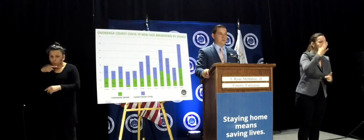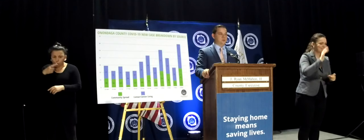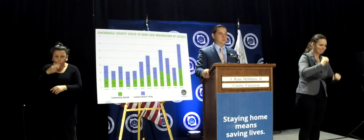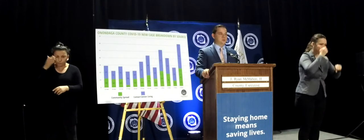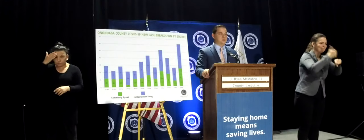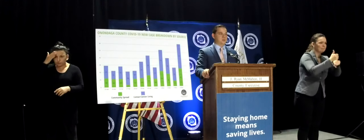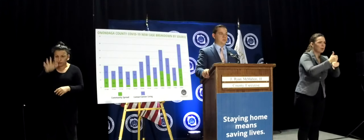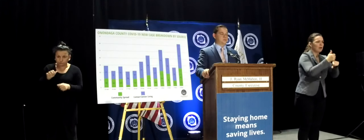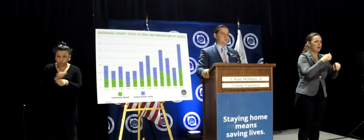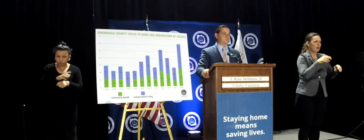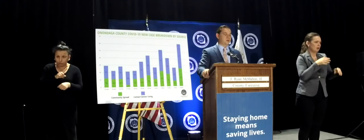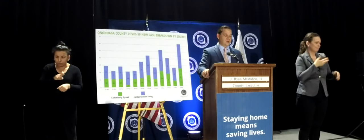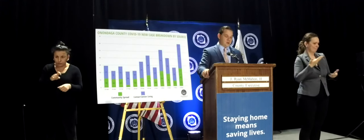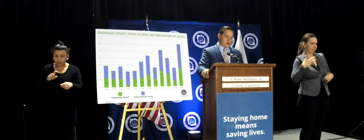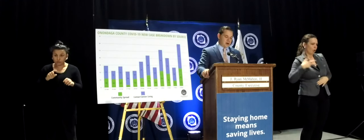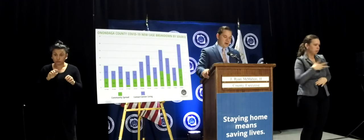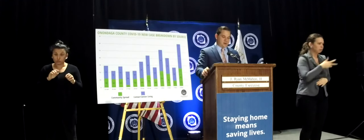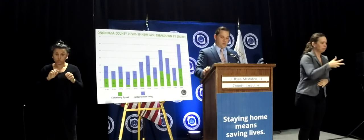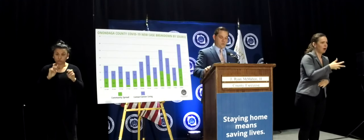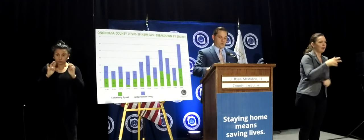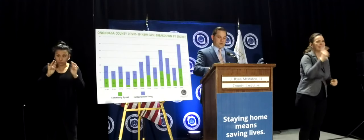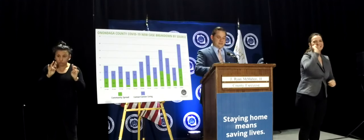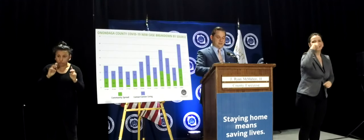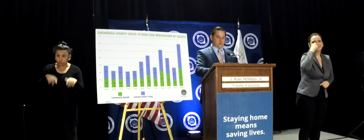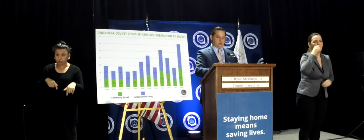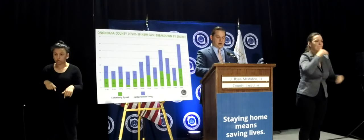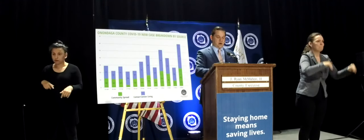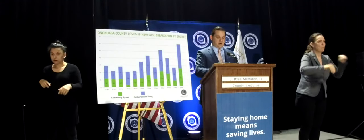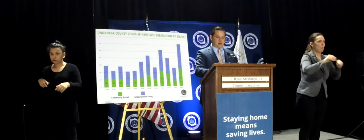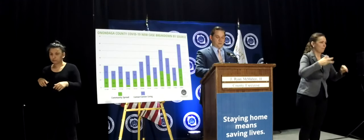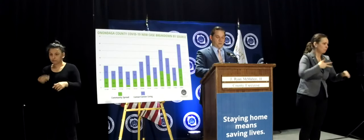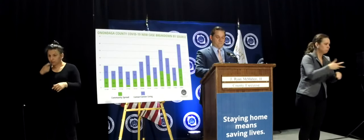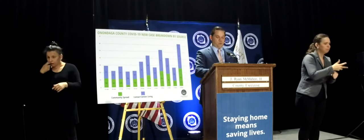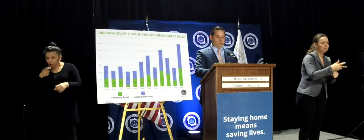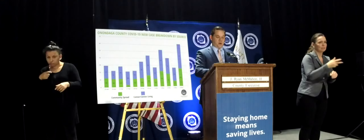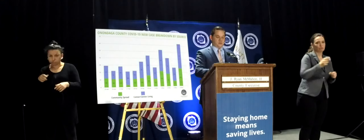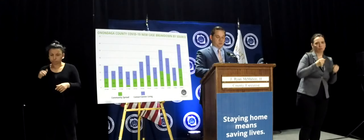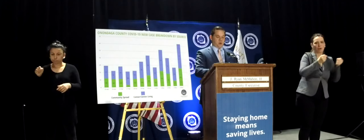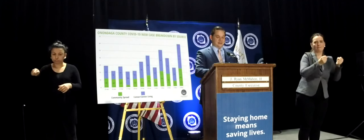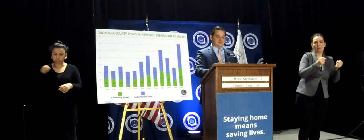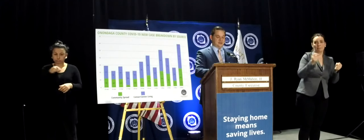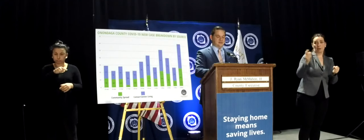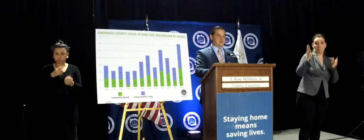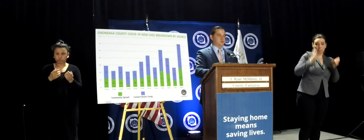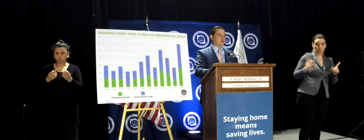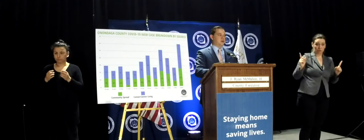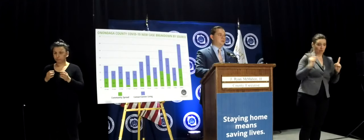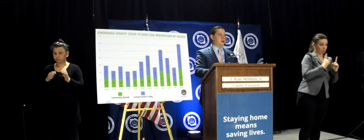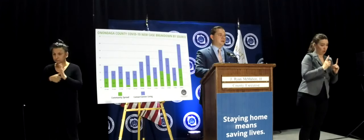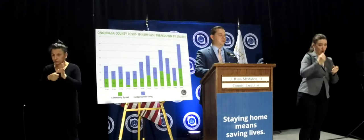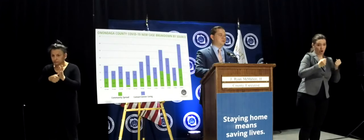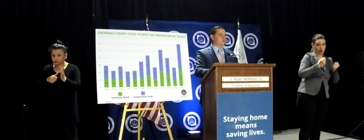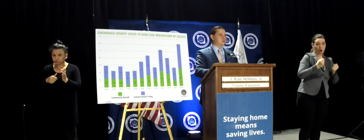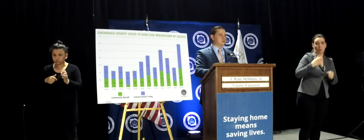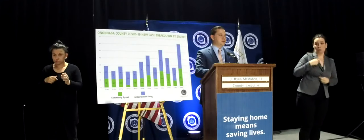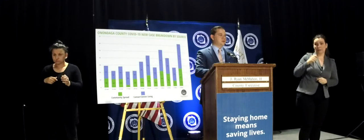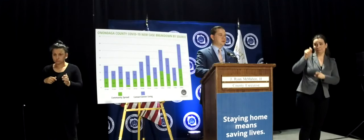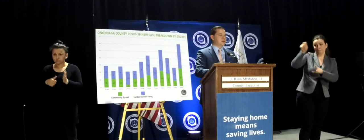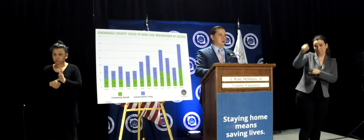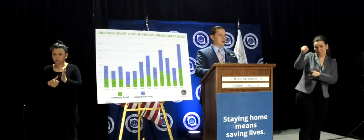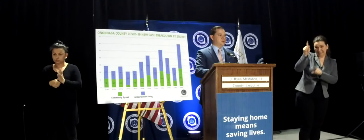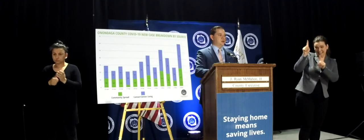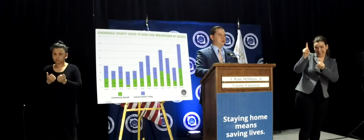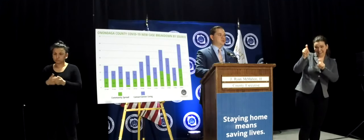city. We will do this in the suburbs. We will continue our robust proactive testing with our independent living